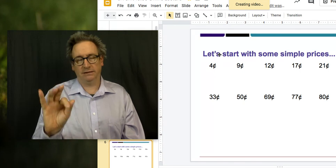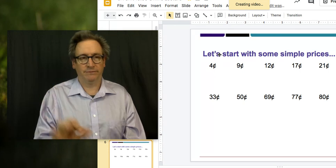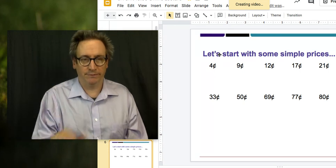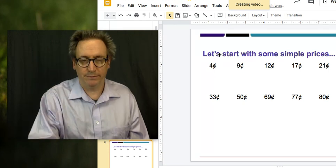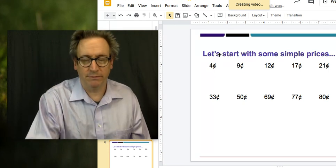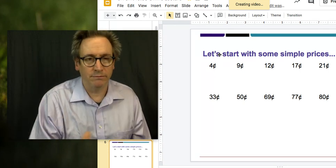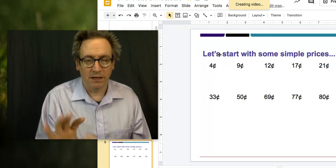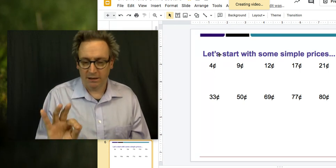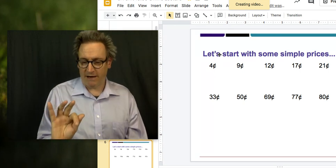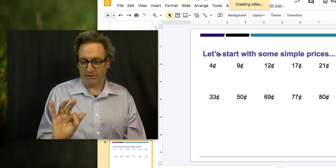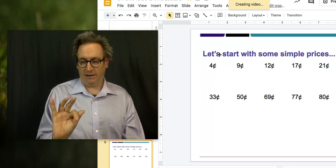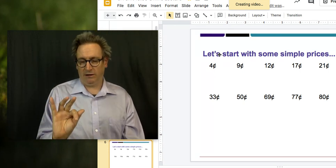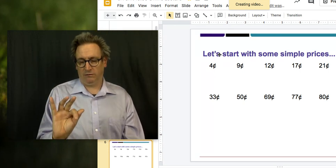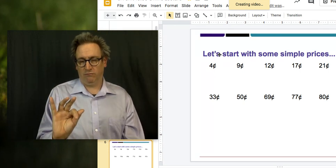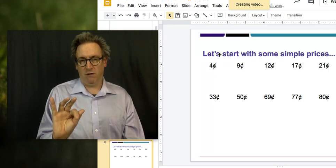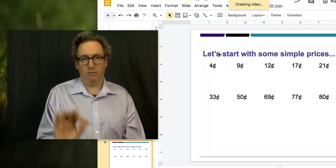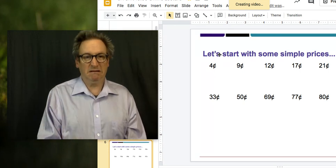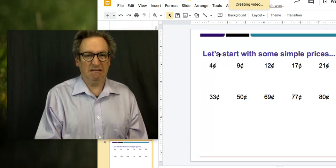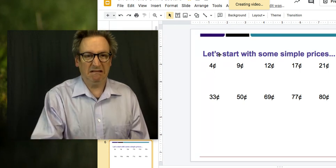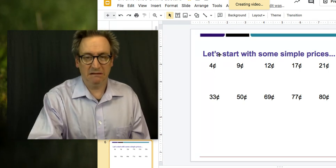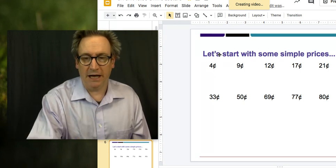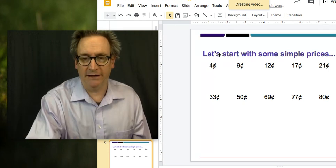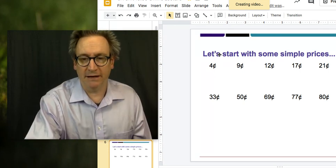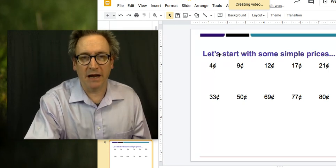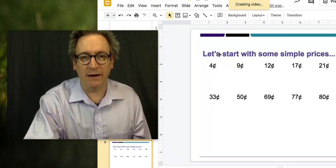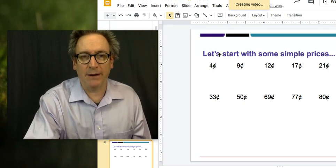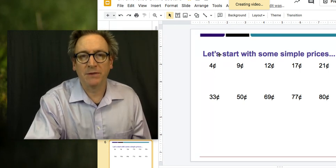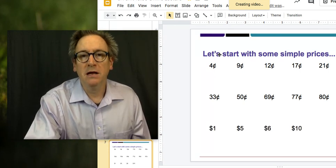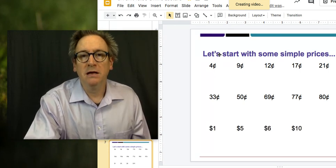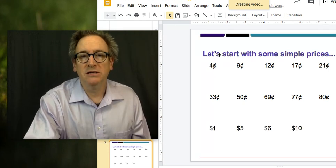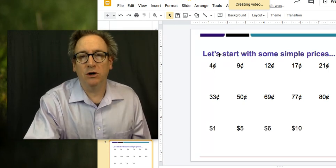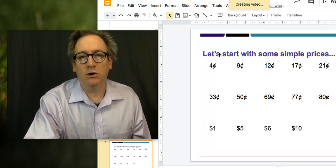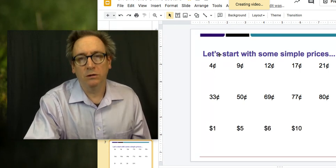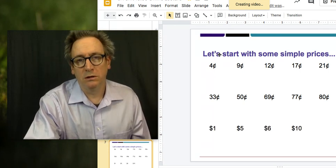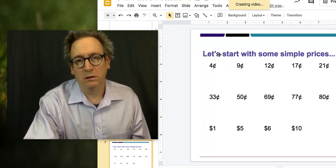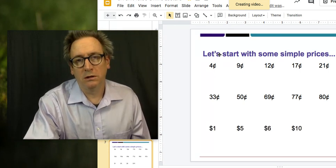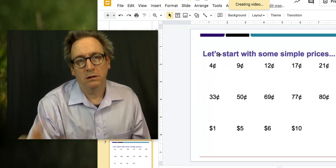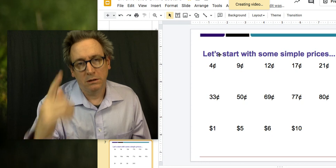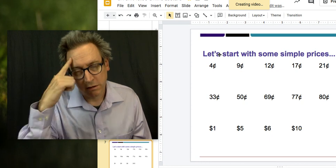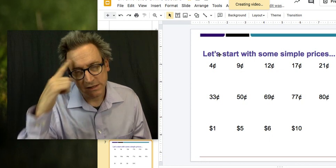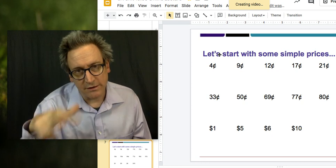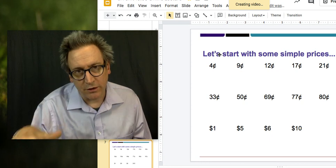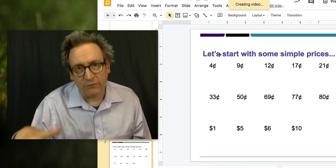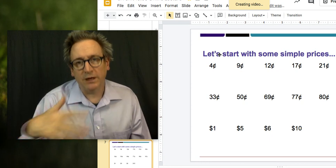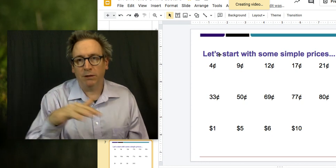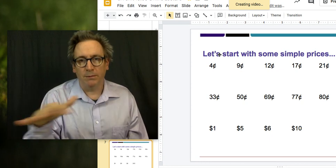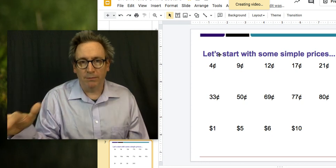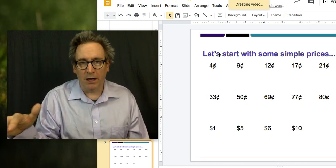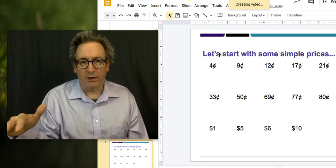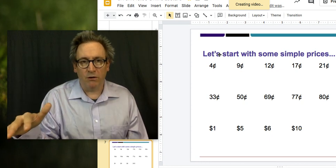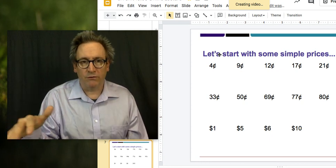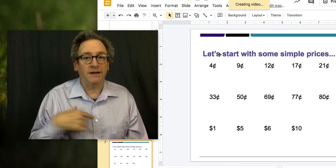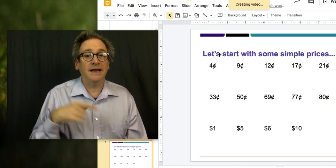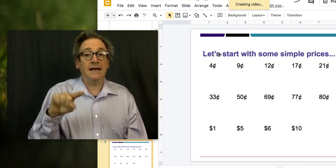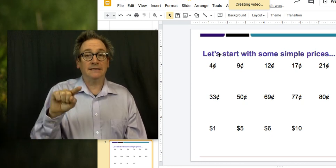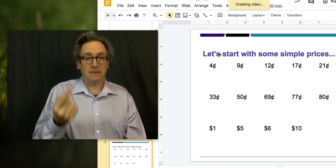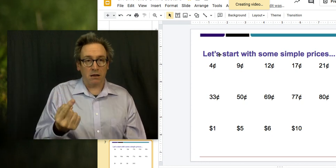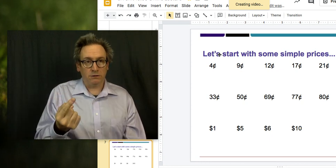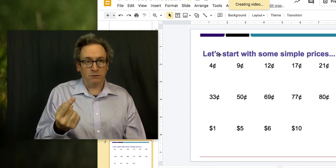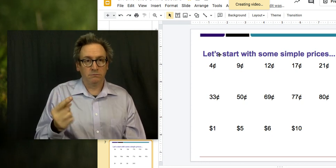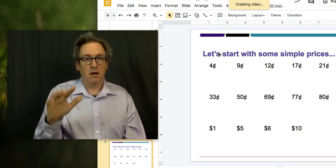19. Having that little rub. Ugh, hate that. Anyway, so cent 33, blah, blah, blah. We go through it.